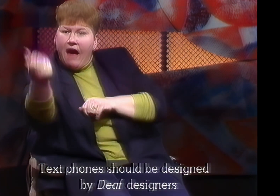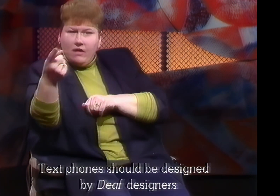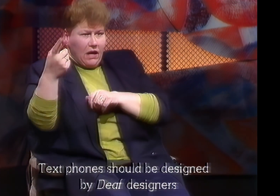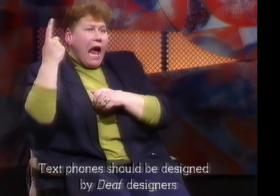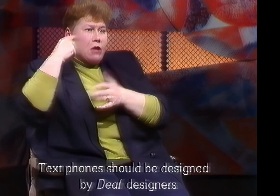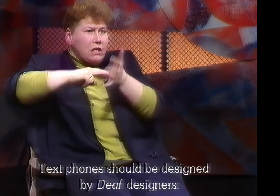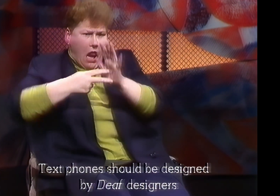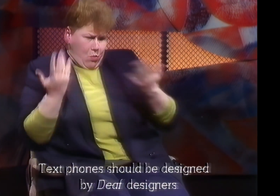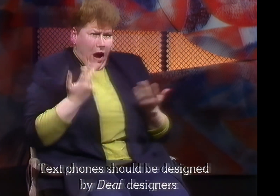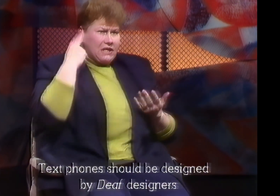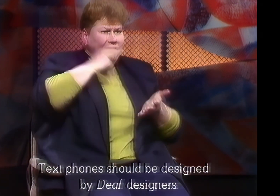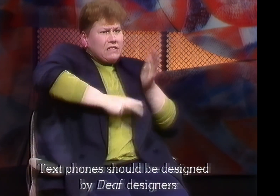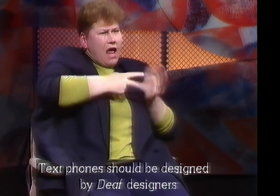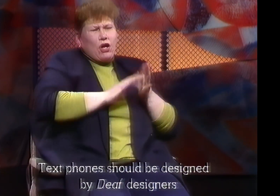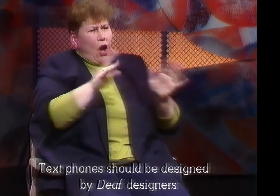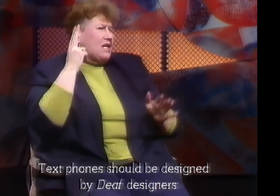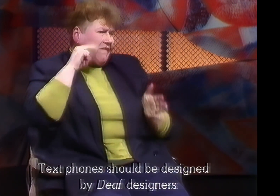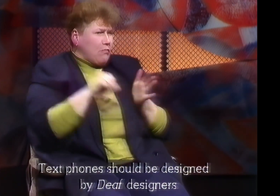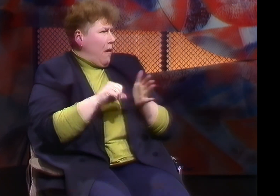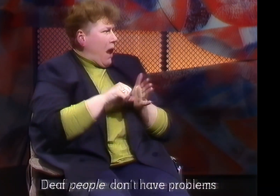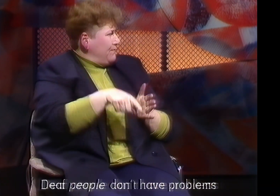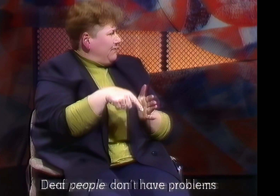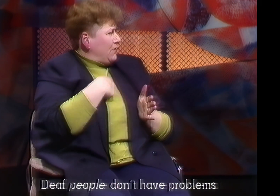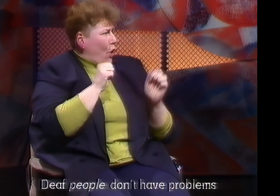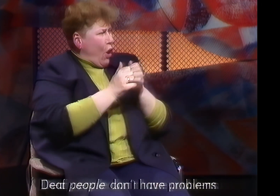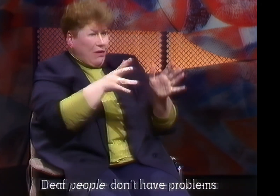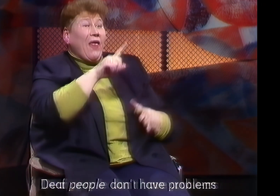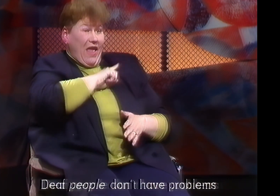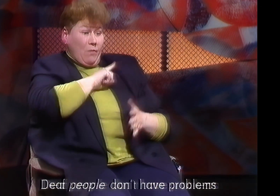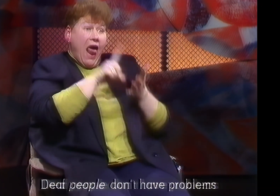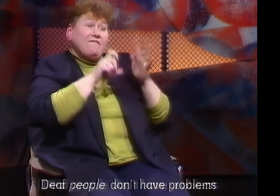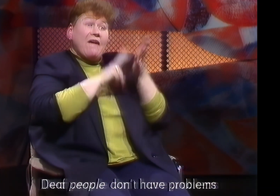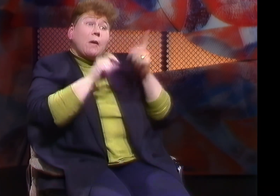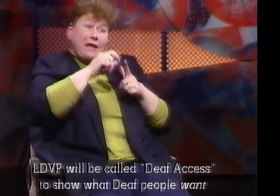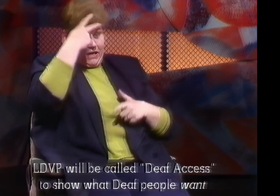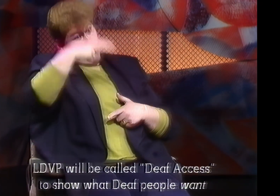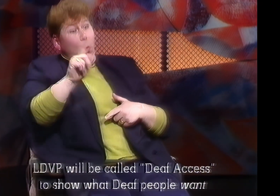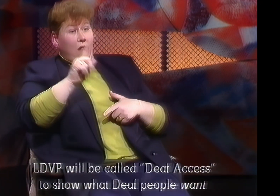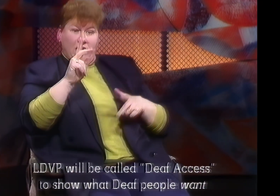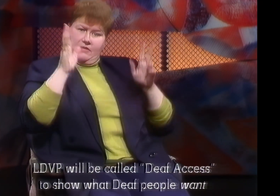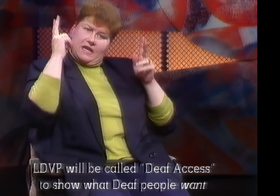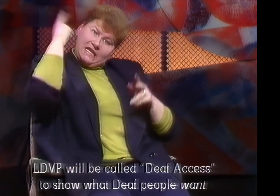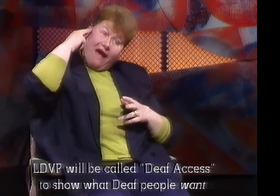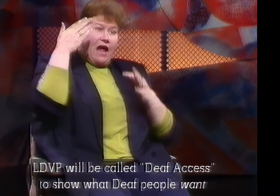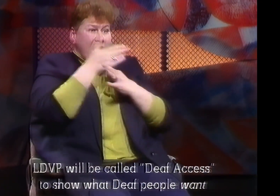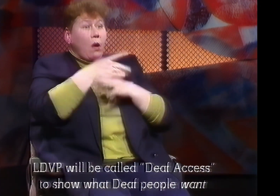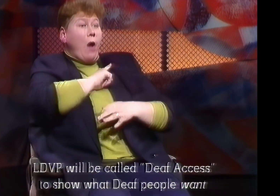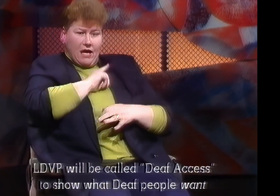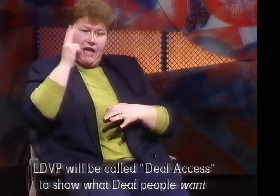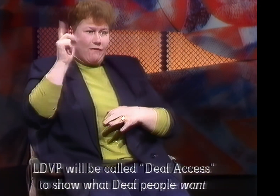by hearing people. Where are the deaf designers? But it's not that deaf people have problems. LDVP is changing its name to Deaf Access to show